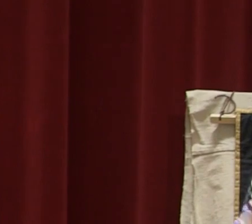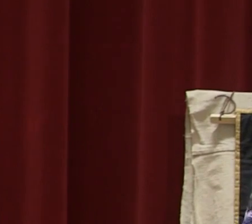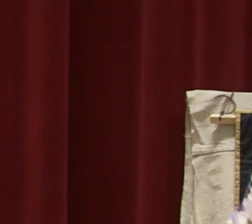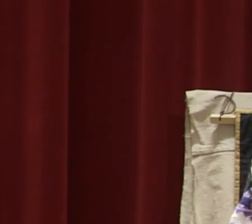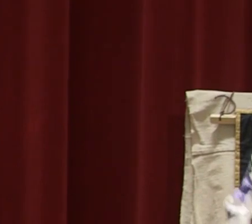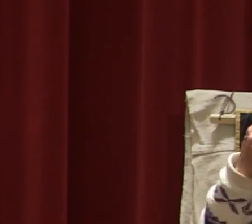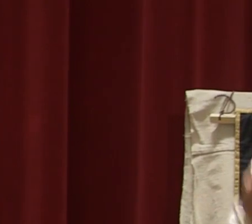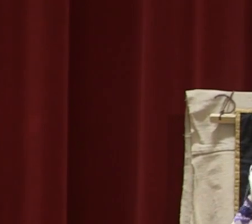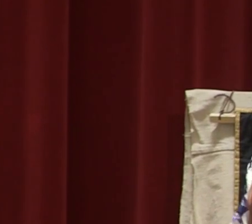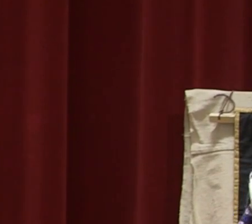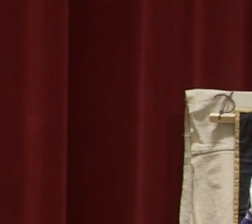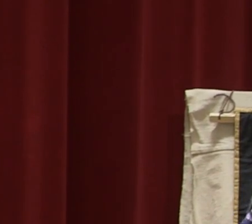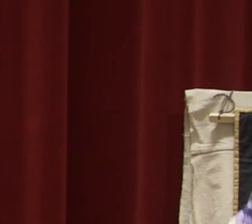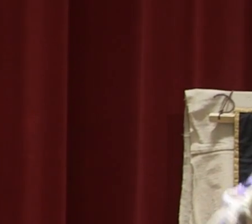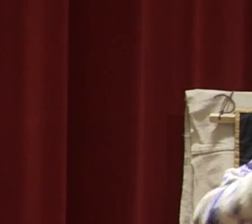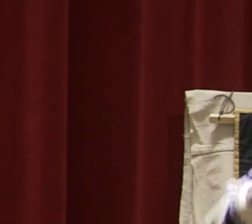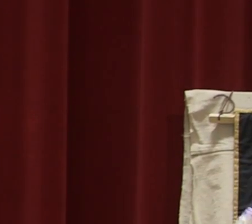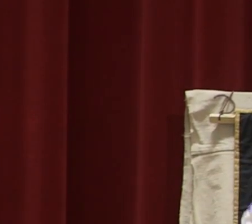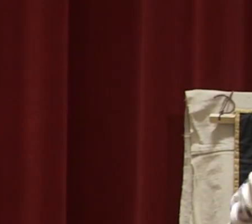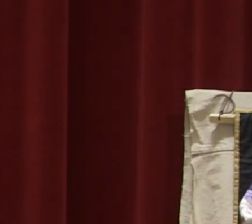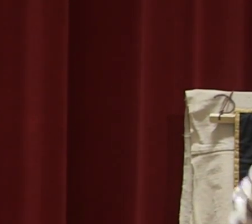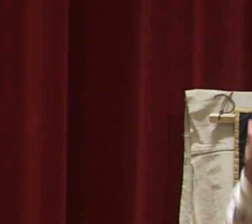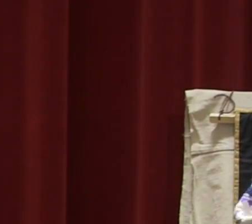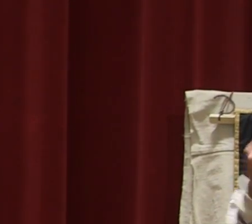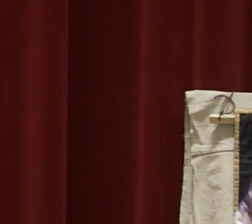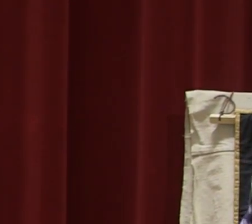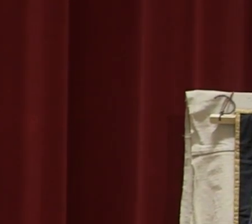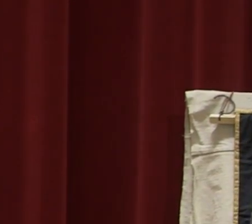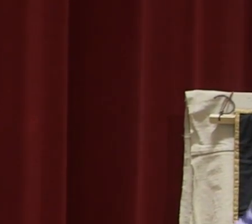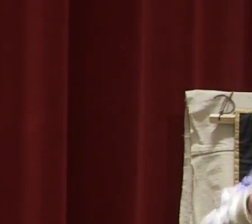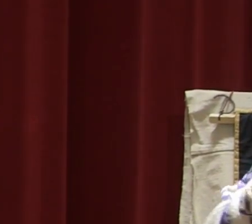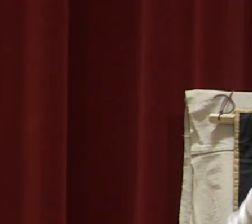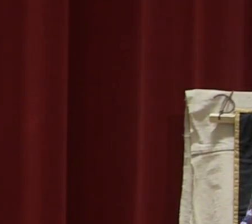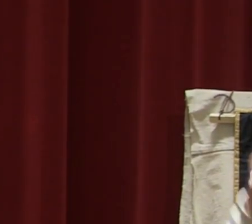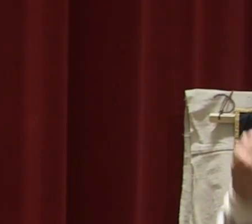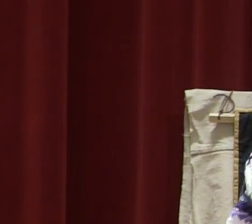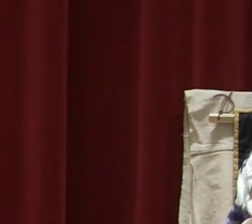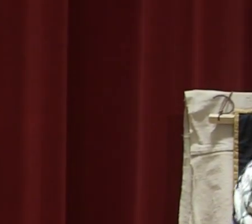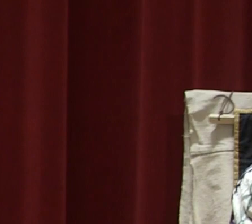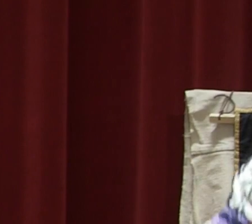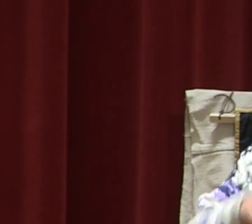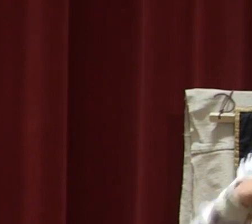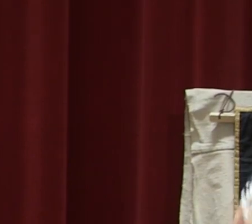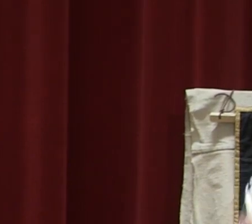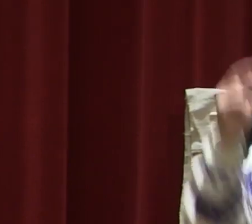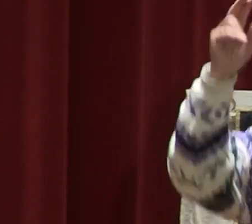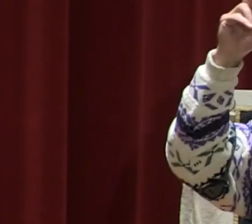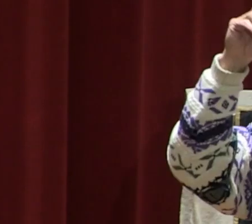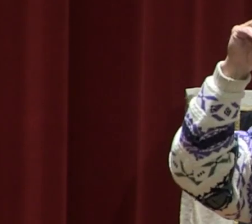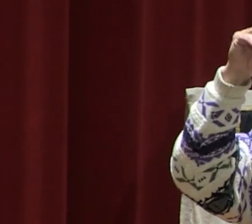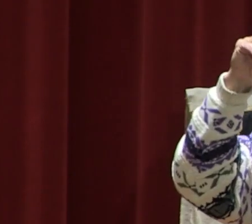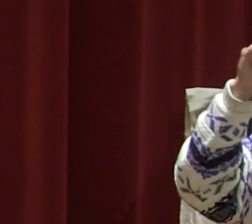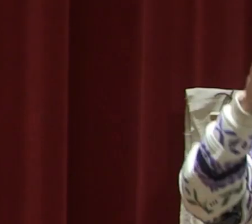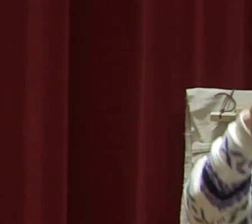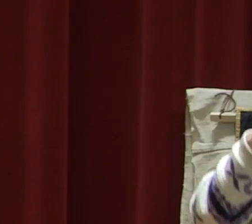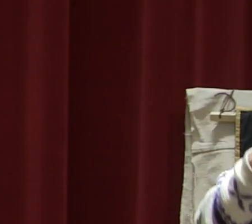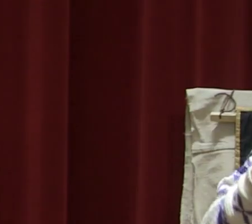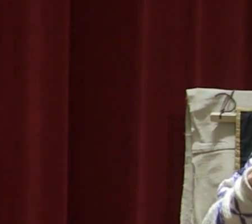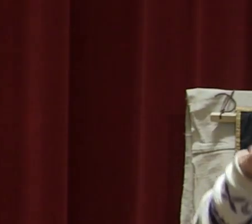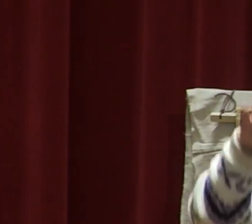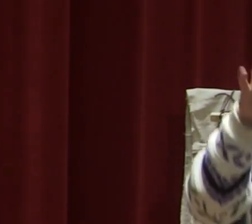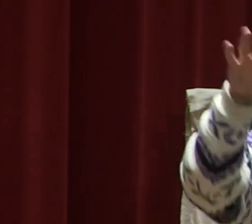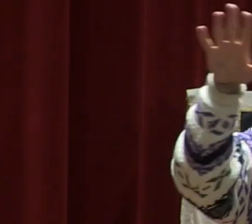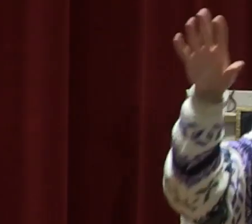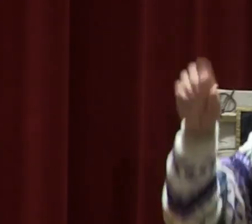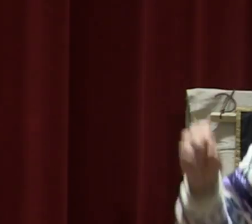deedle dum da, the da da deedle dum, the deedle dum da, the dee da deedle dum, the deedle dum da." Stevie Mac